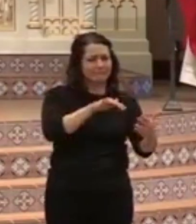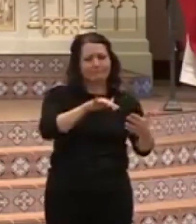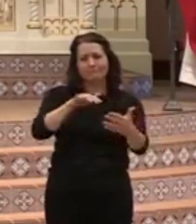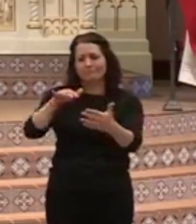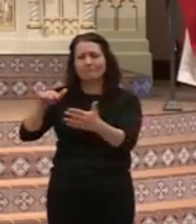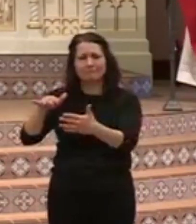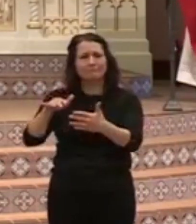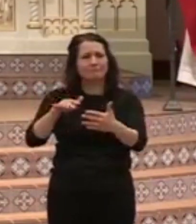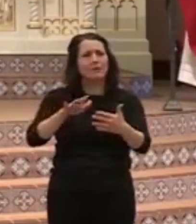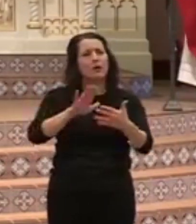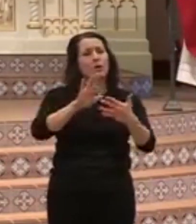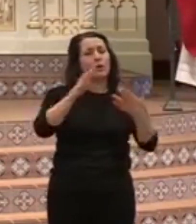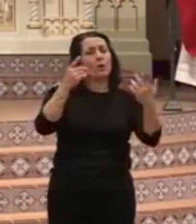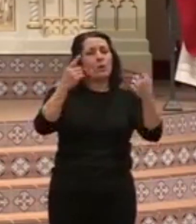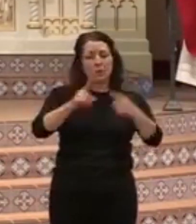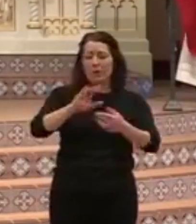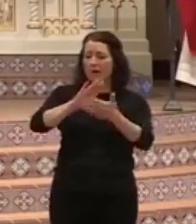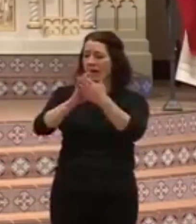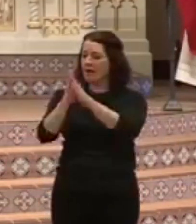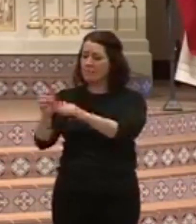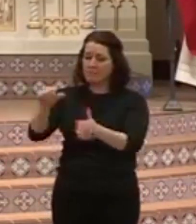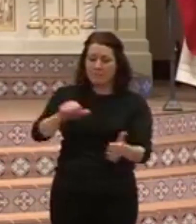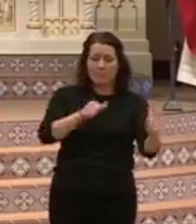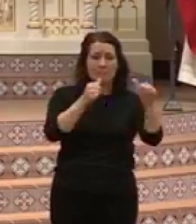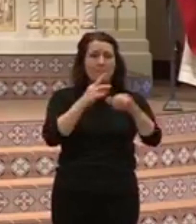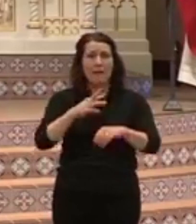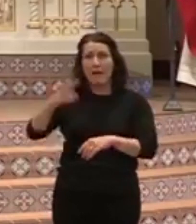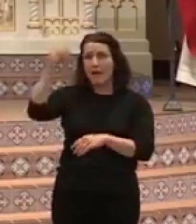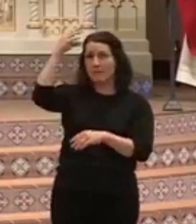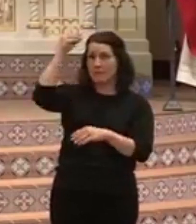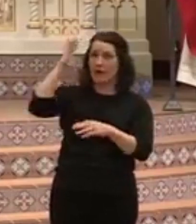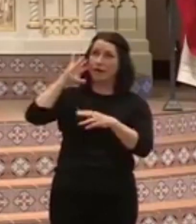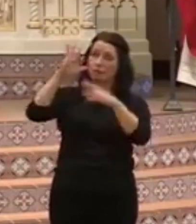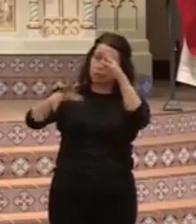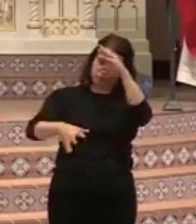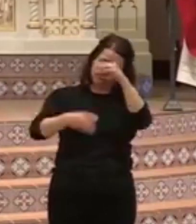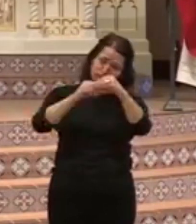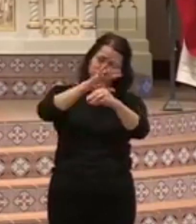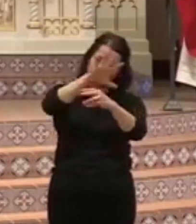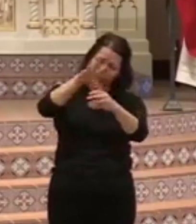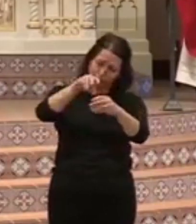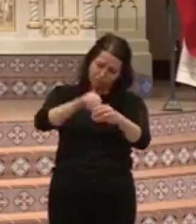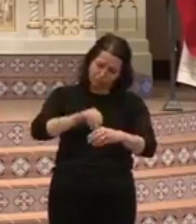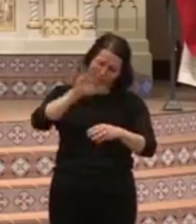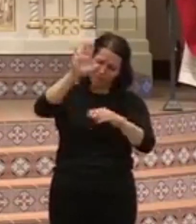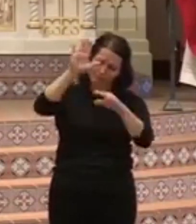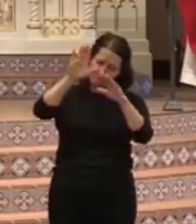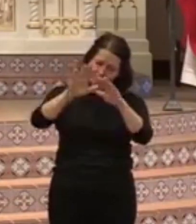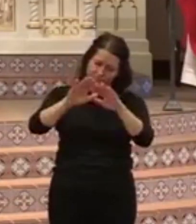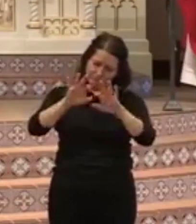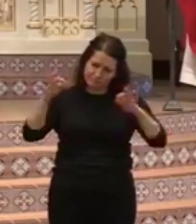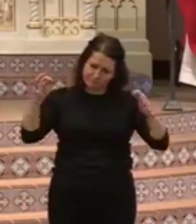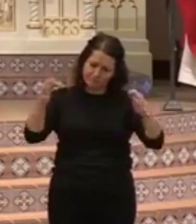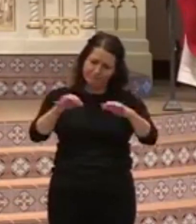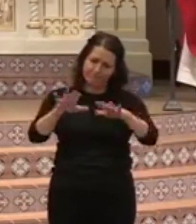of baptism, they may be added to the number of your adopted